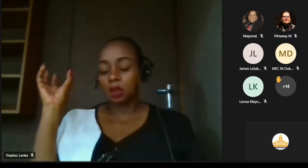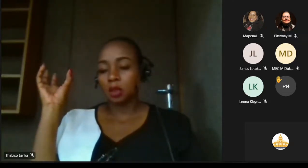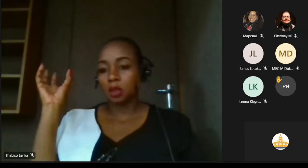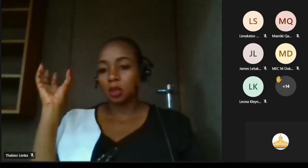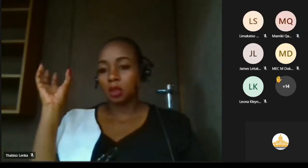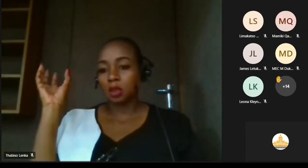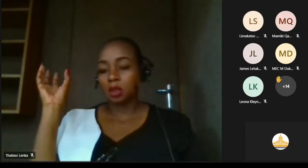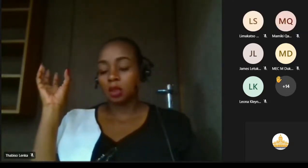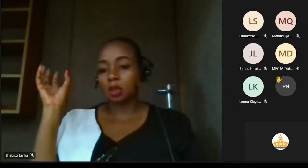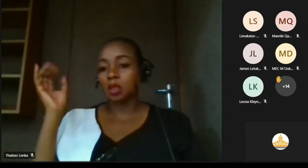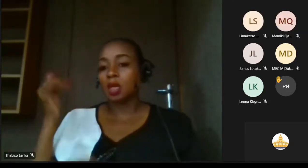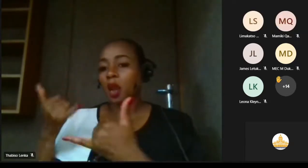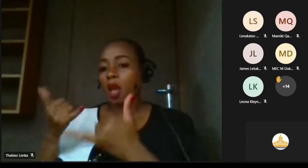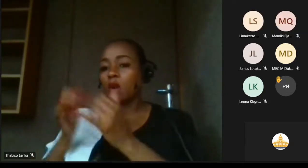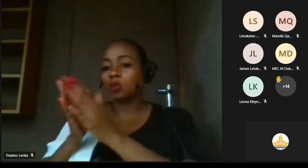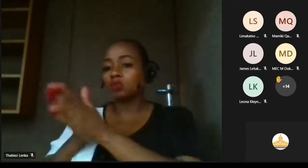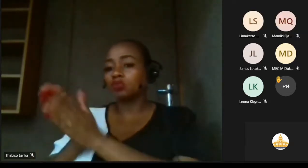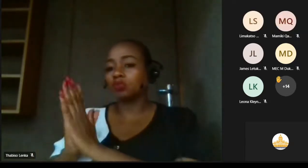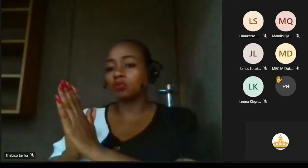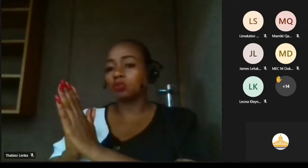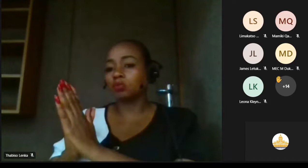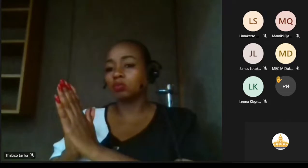I will request